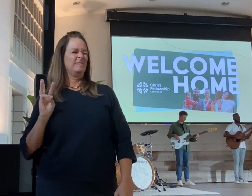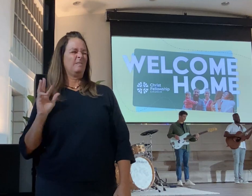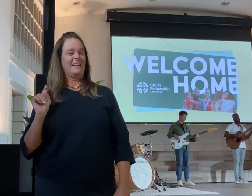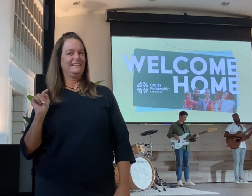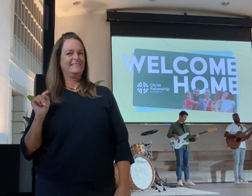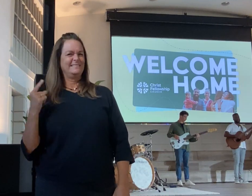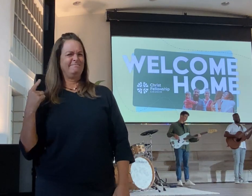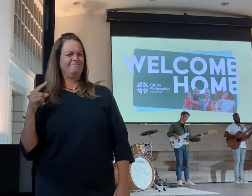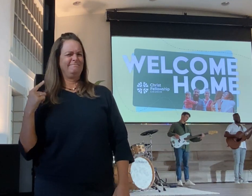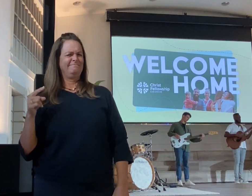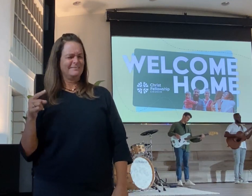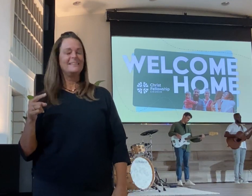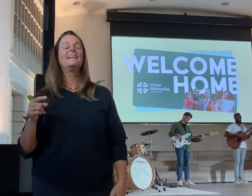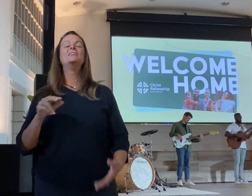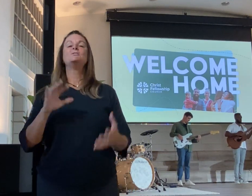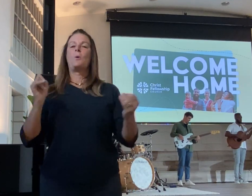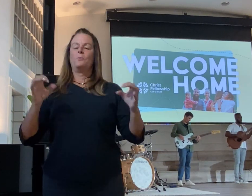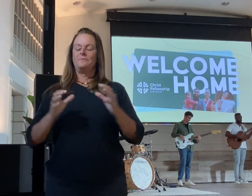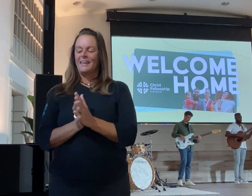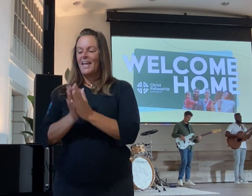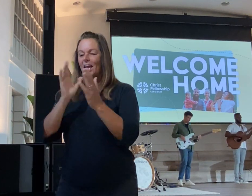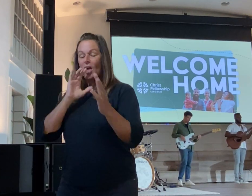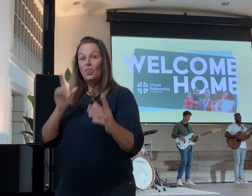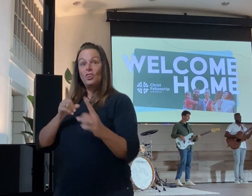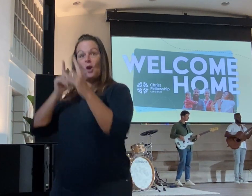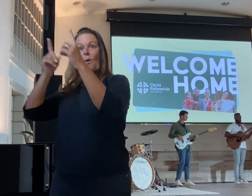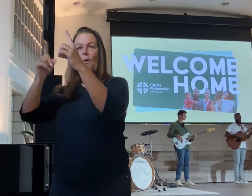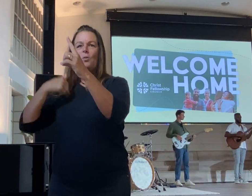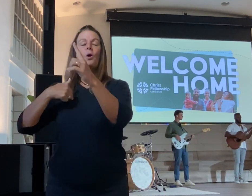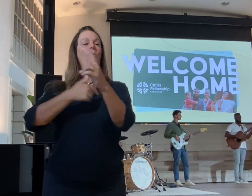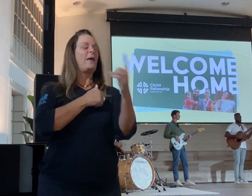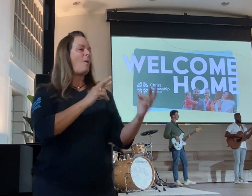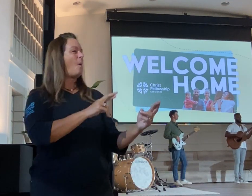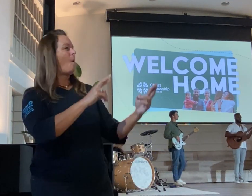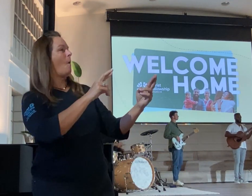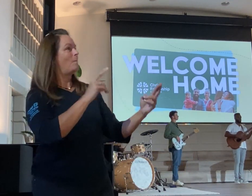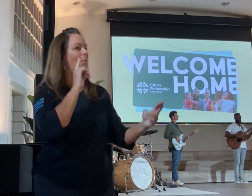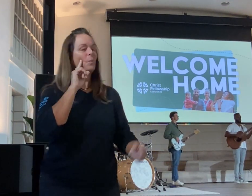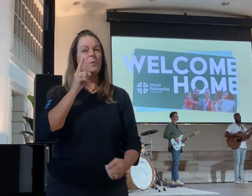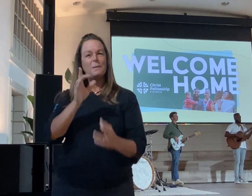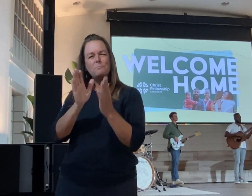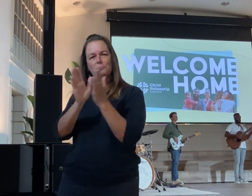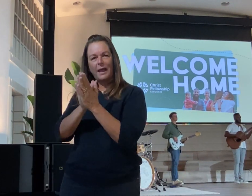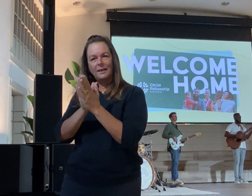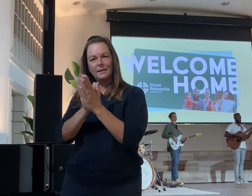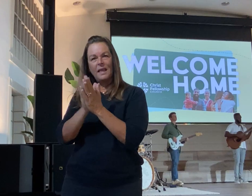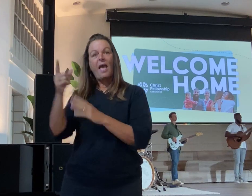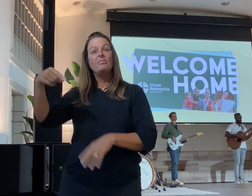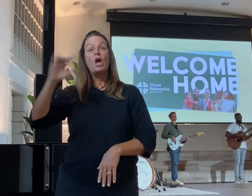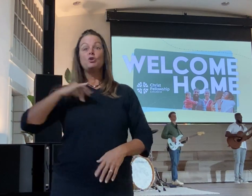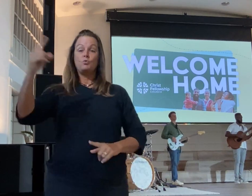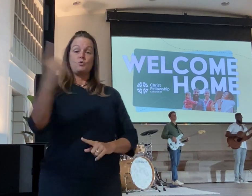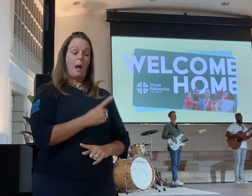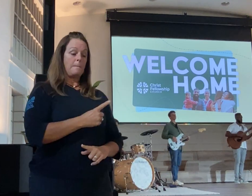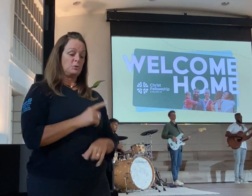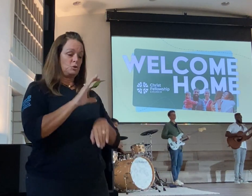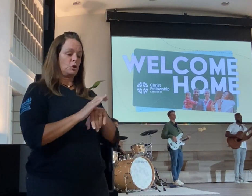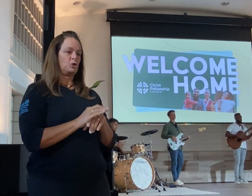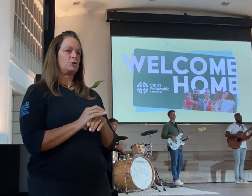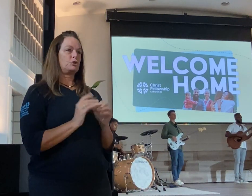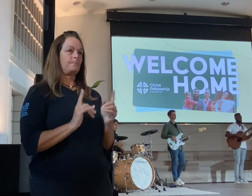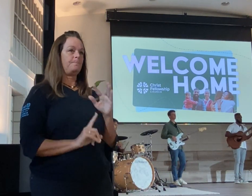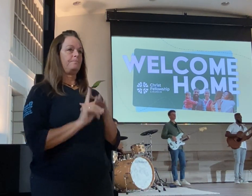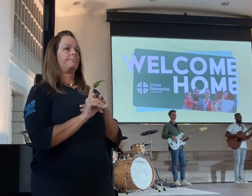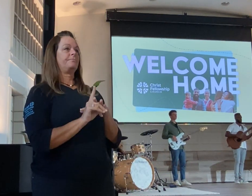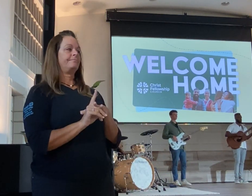about Connect Weekend. It is our hope and our prayer that you are connected into a life-giving